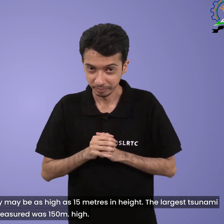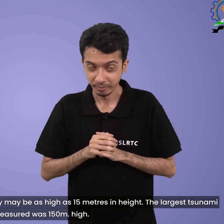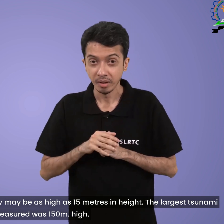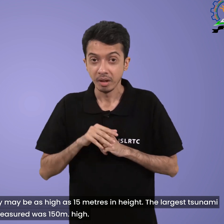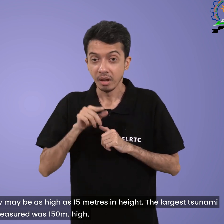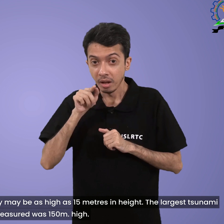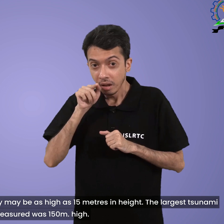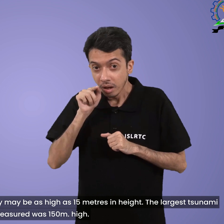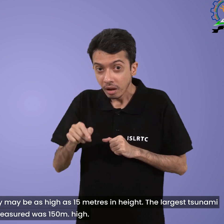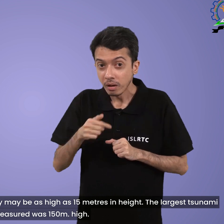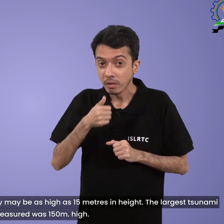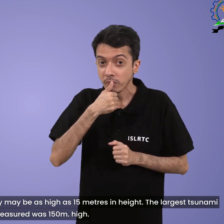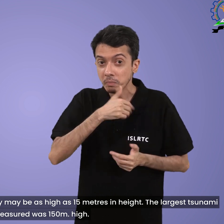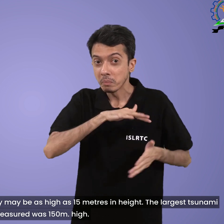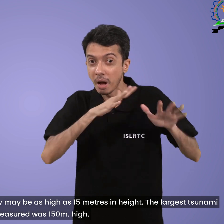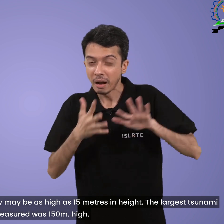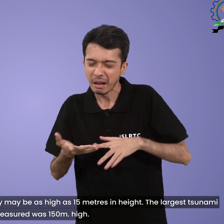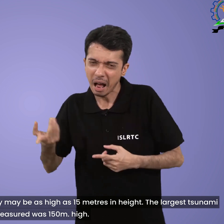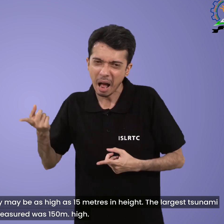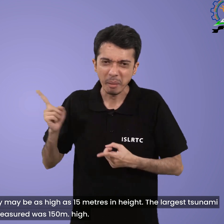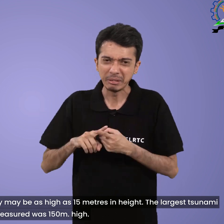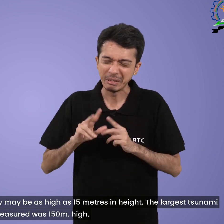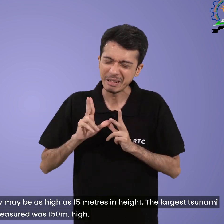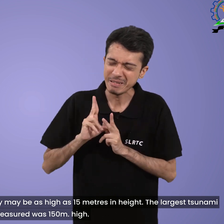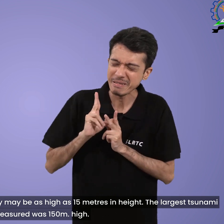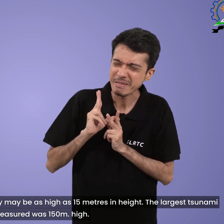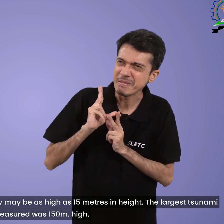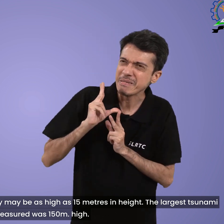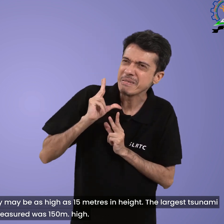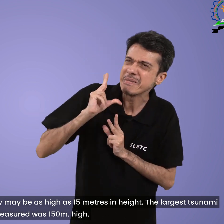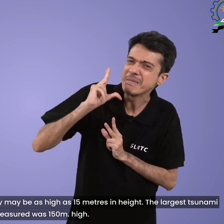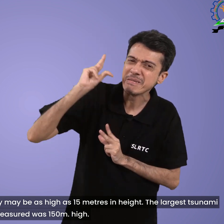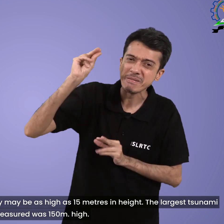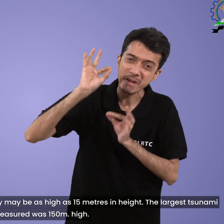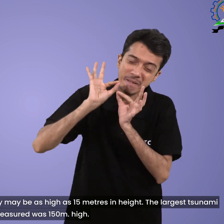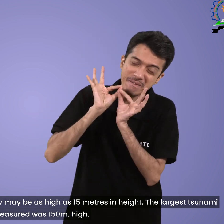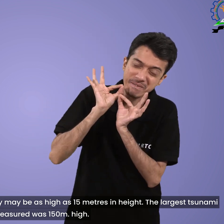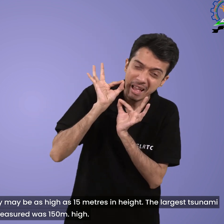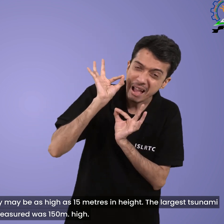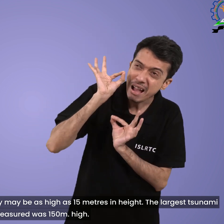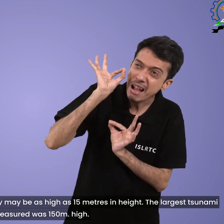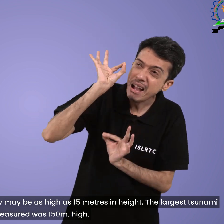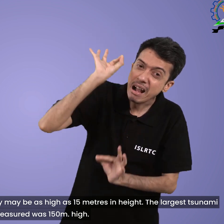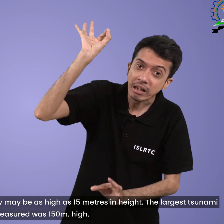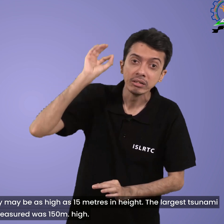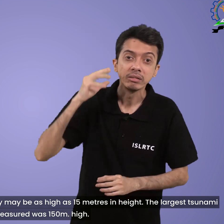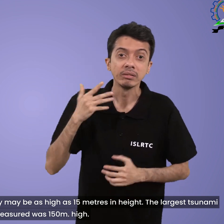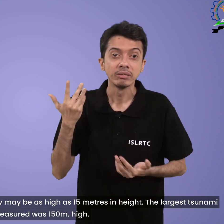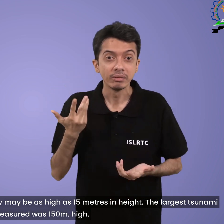The largest tsunami ever measured was 150 m high.